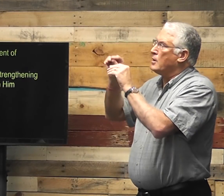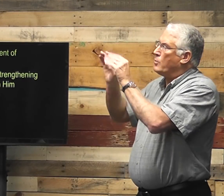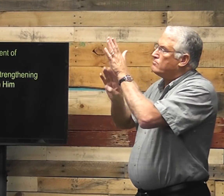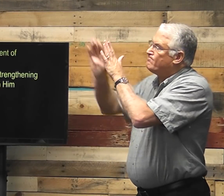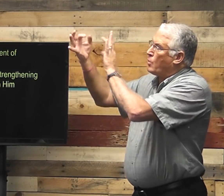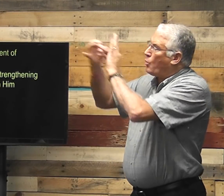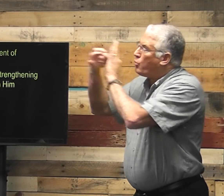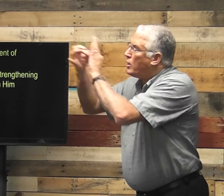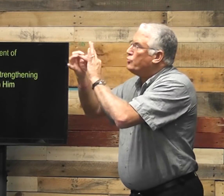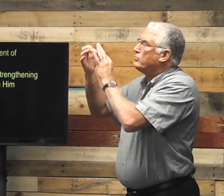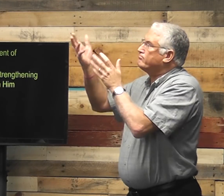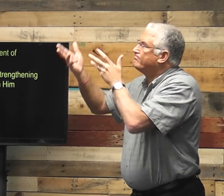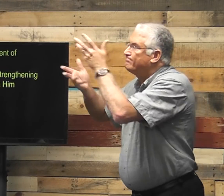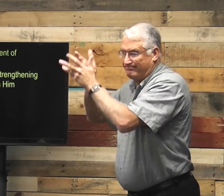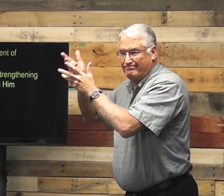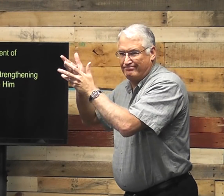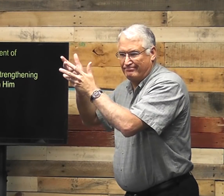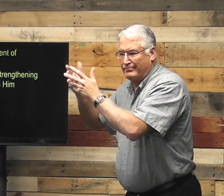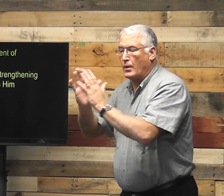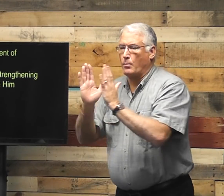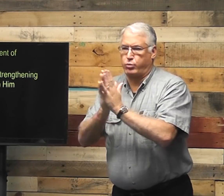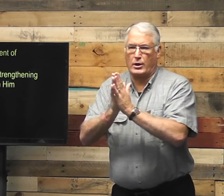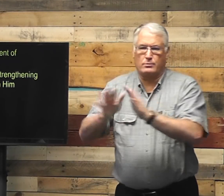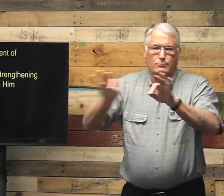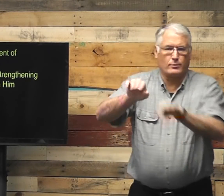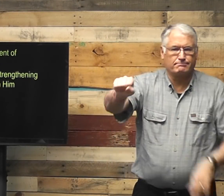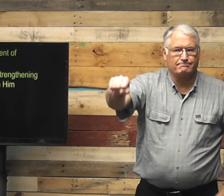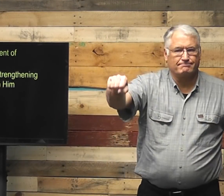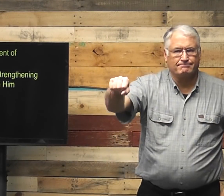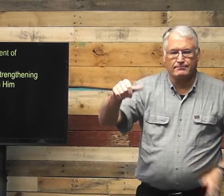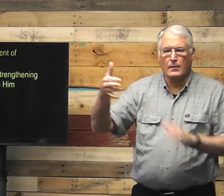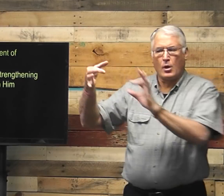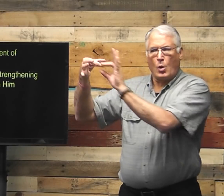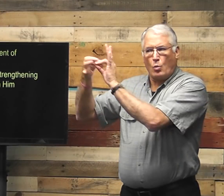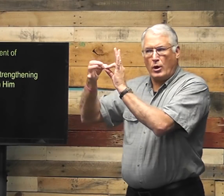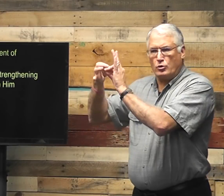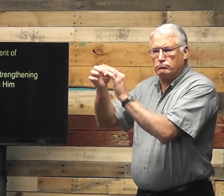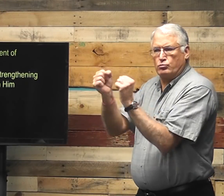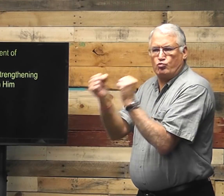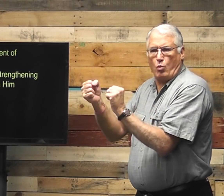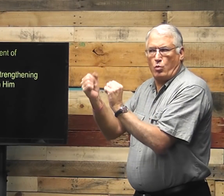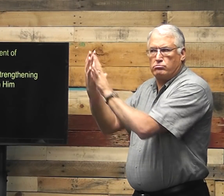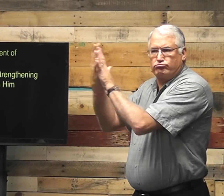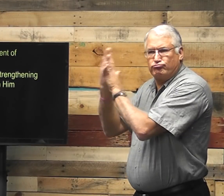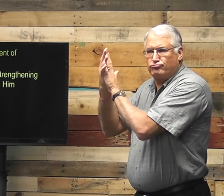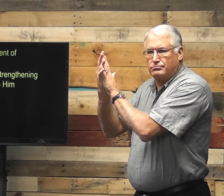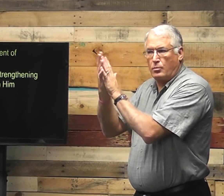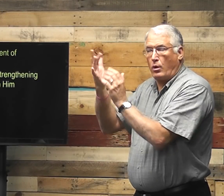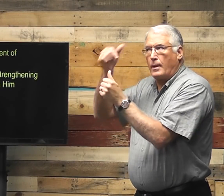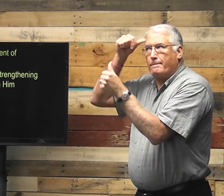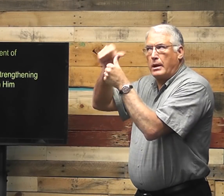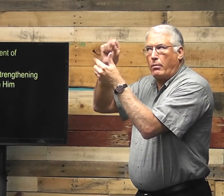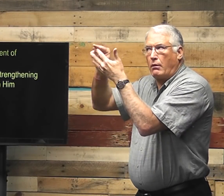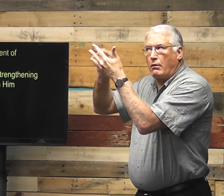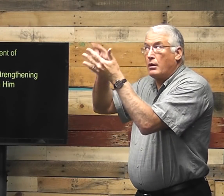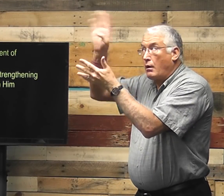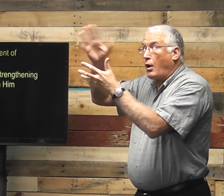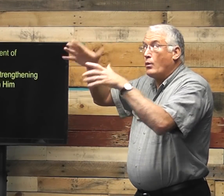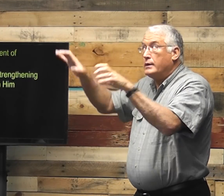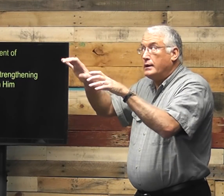depend on him more. And we mature in our relationship with him. So prayer is very important. It helps grow our relationship